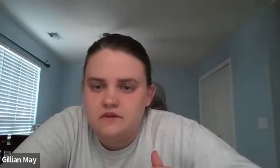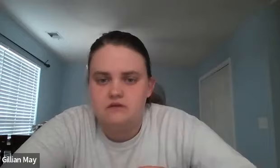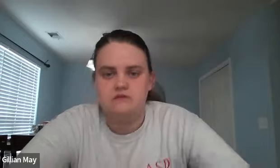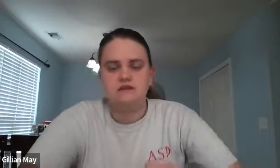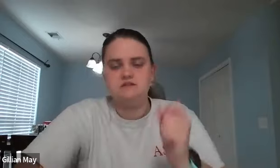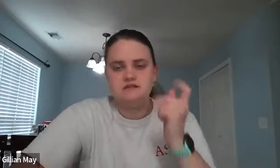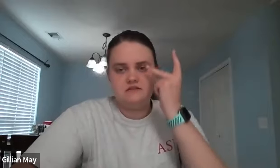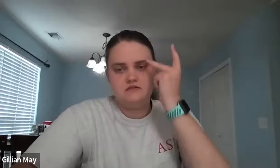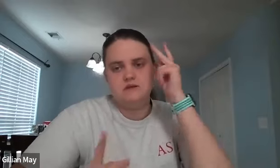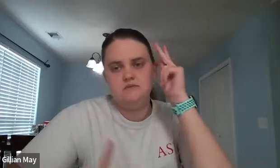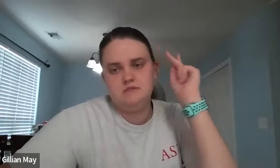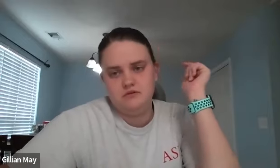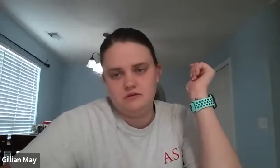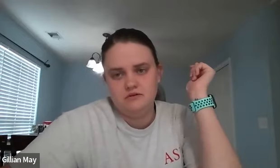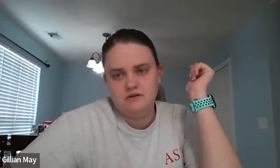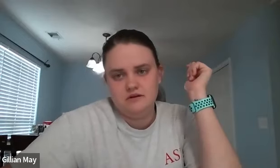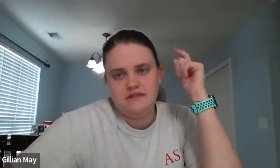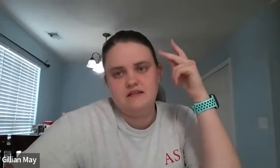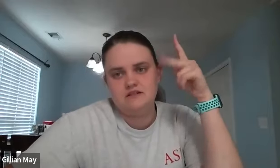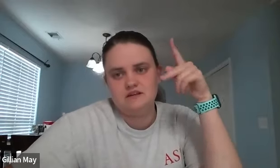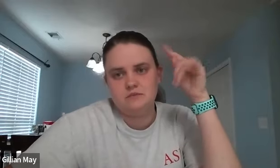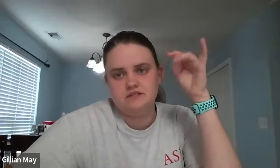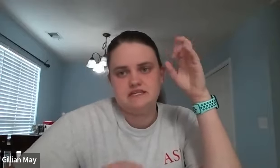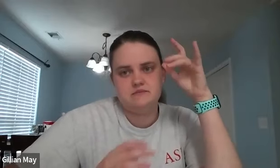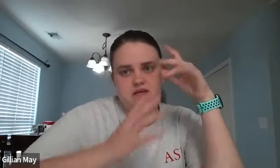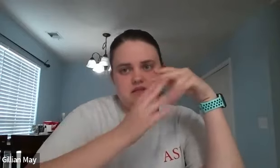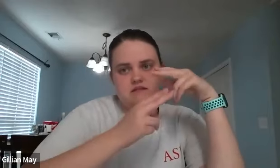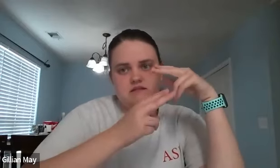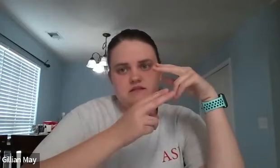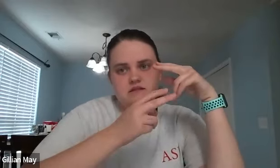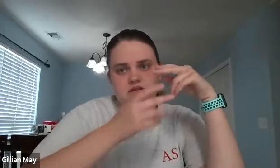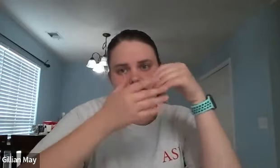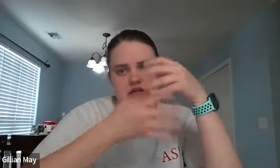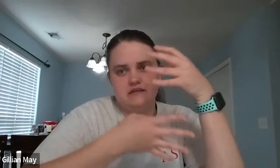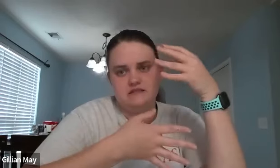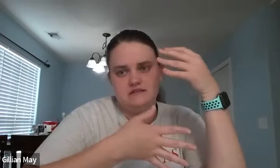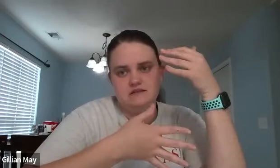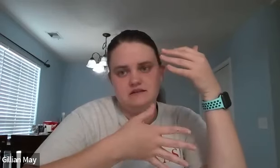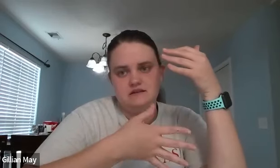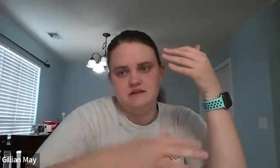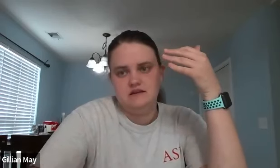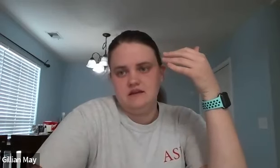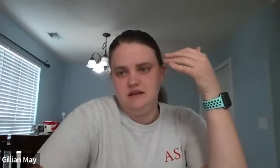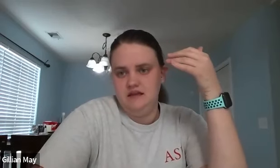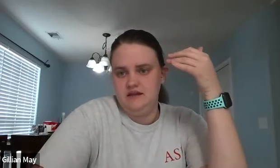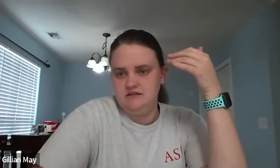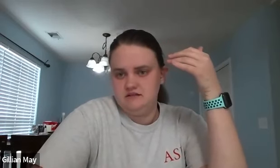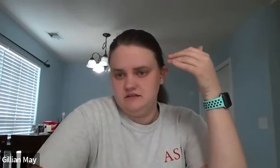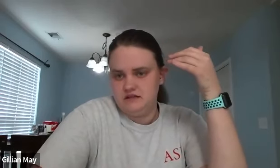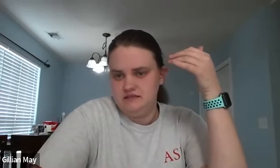All right, so I see 3 people. Then I looked at our participants list, and I see